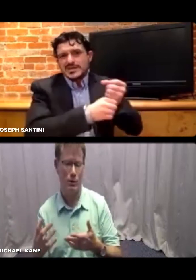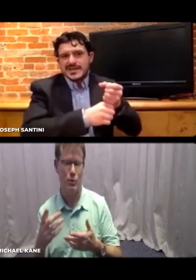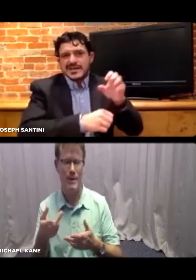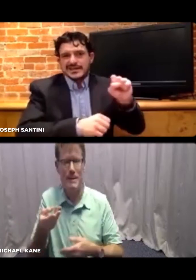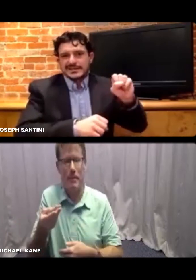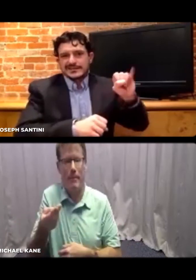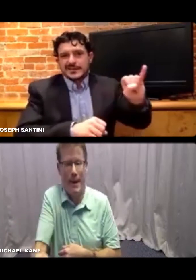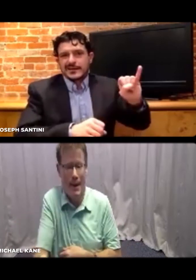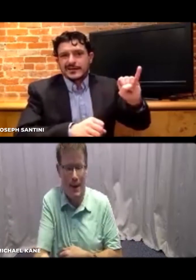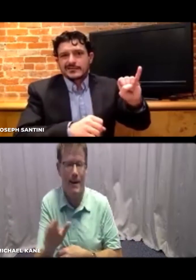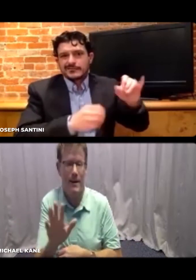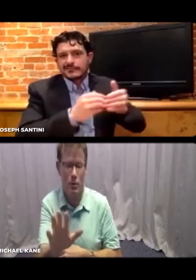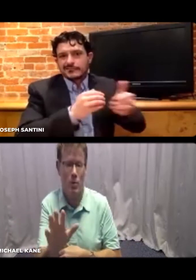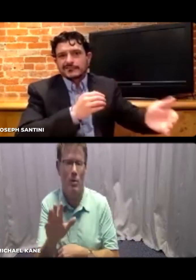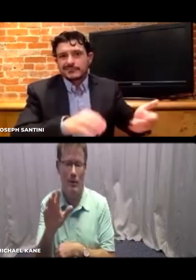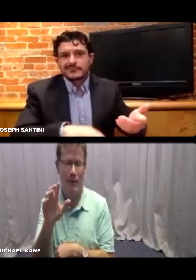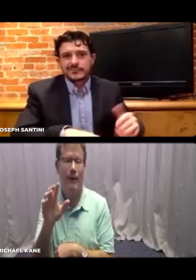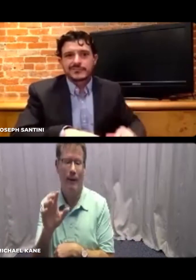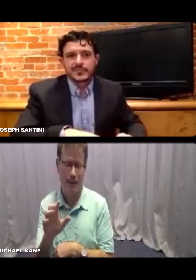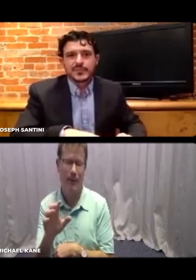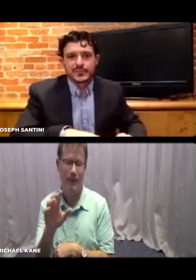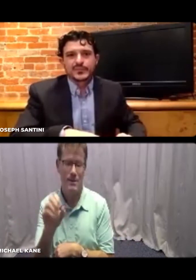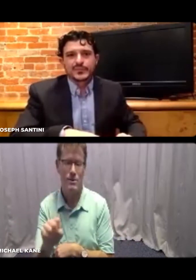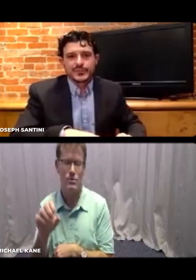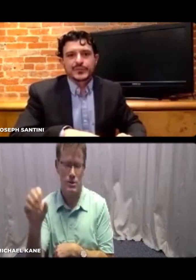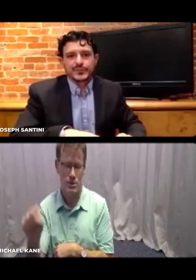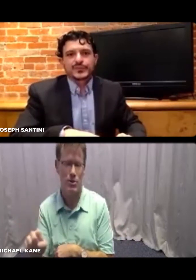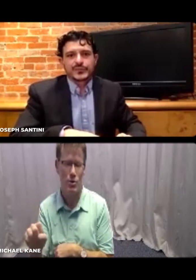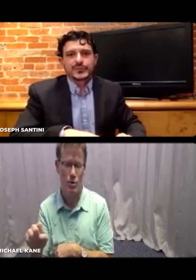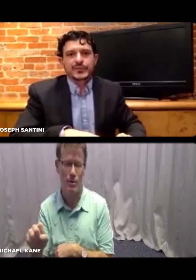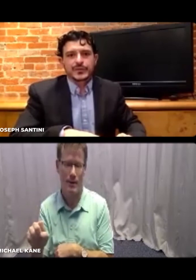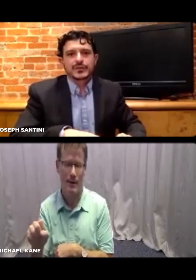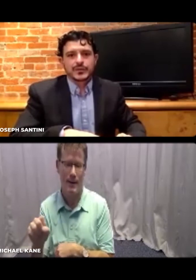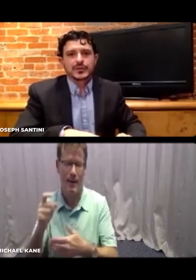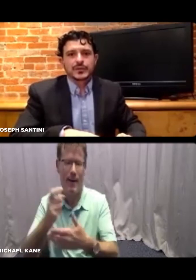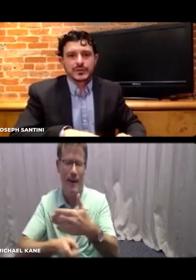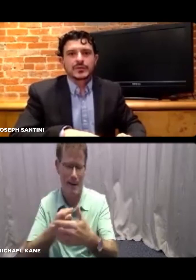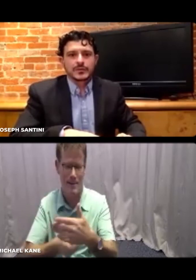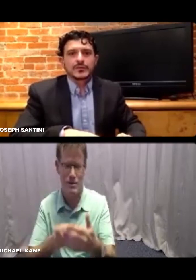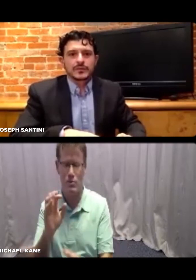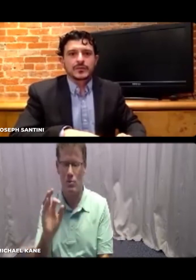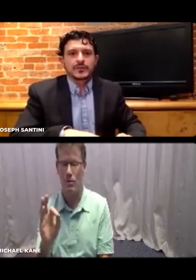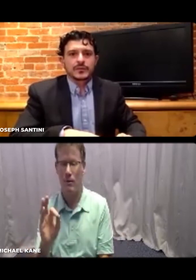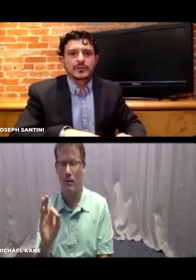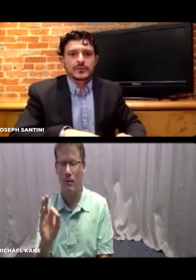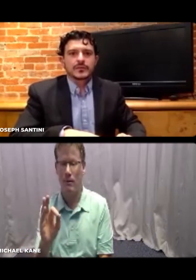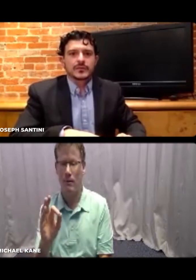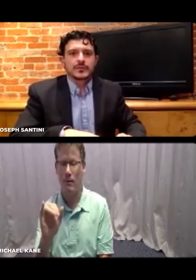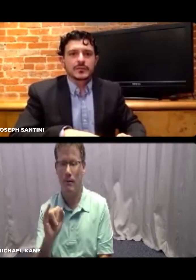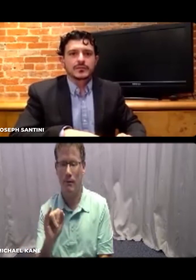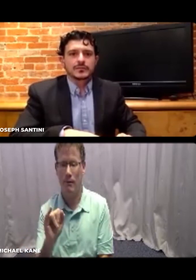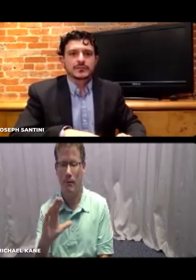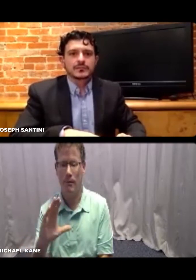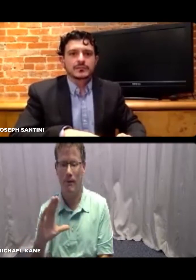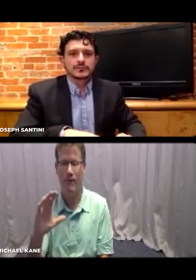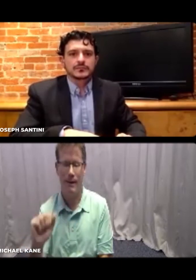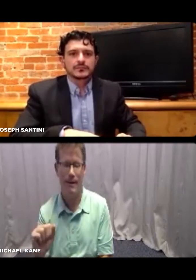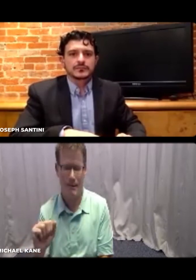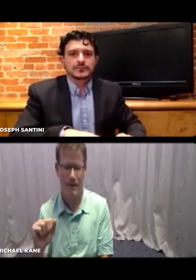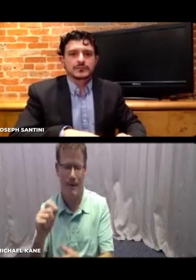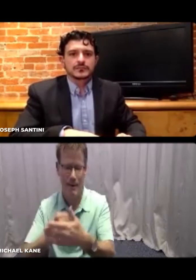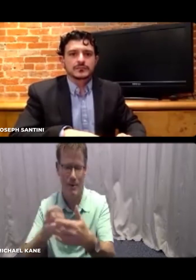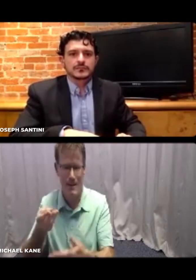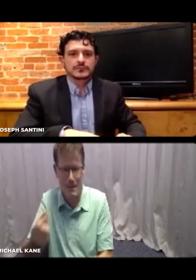You have to pay into your Social Security fund. Right, it's only Or Social your, Security income. right,